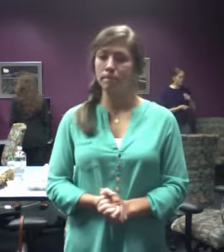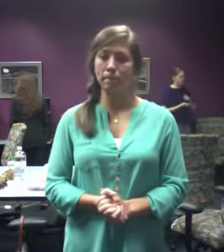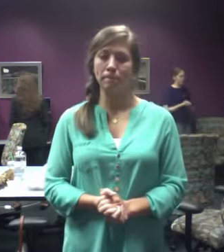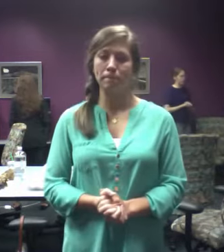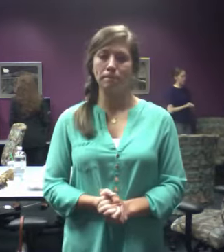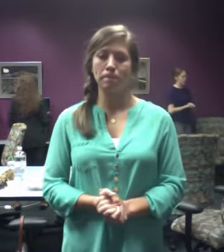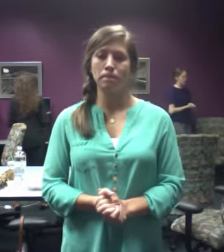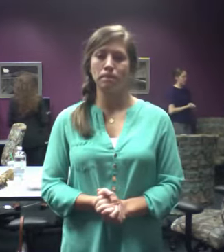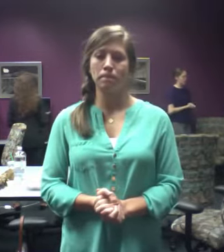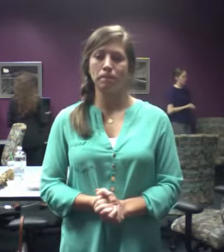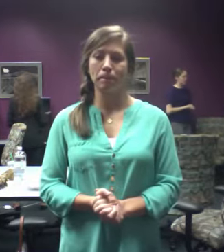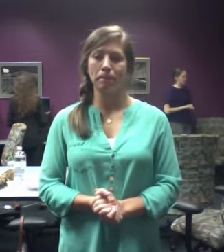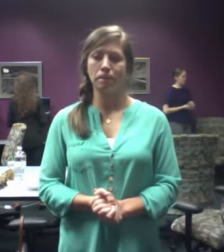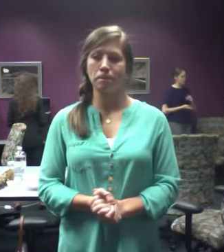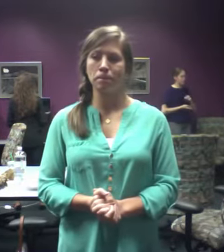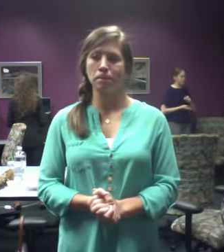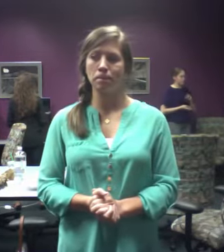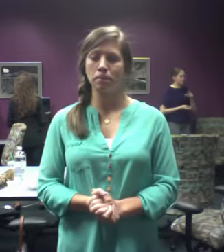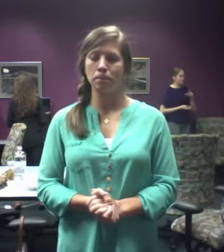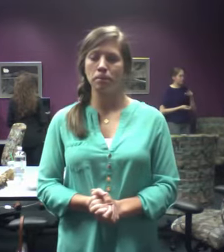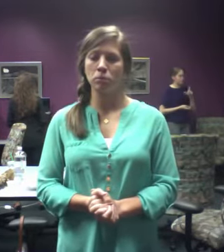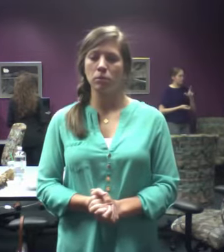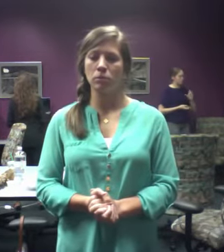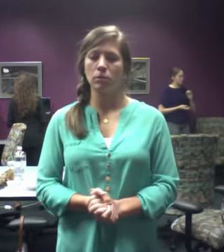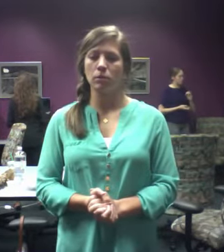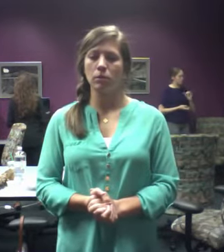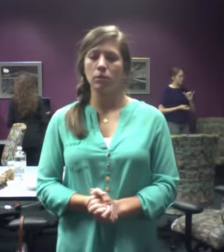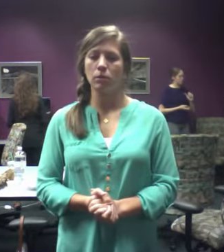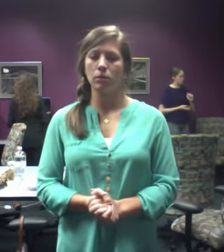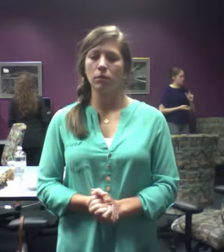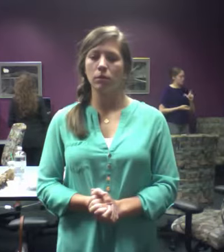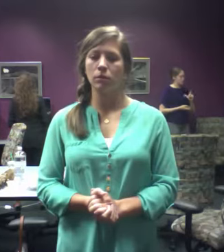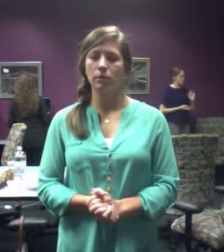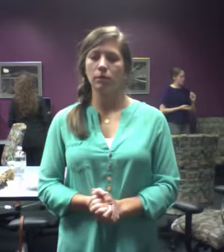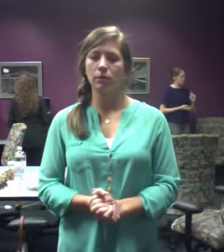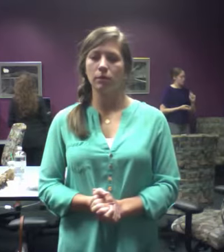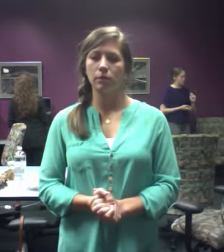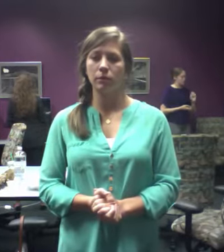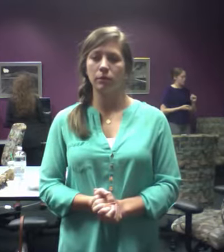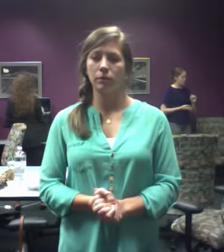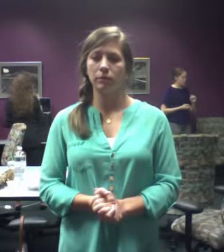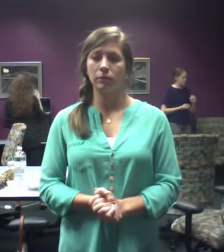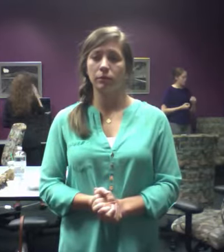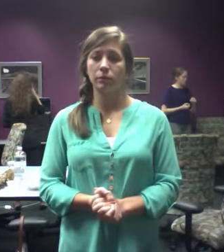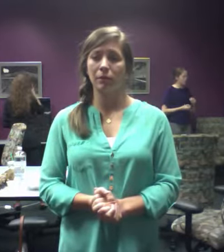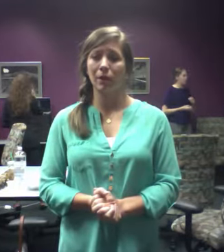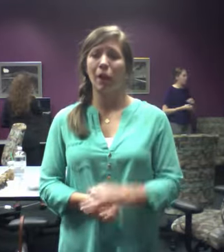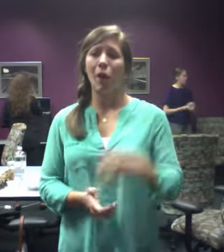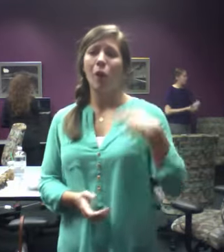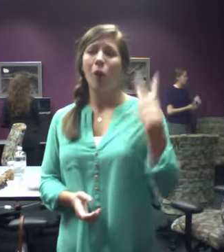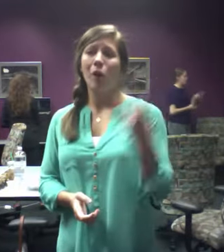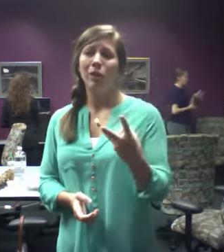Now, even though Washington knew he only had 2/5 of the people behind him, he goes back to